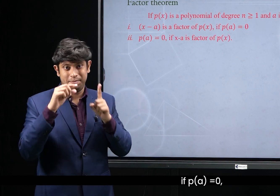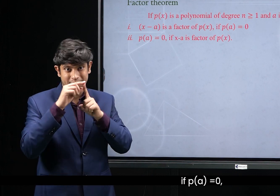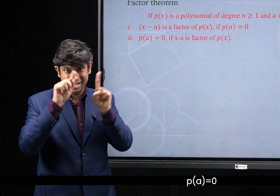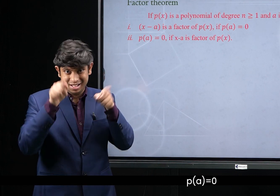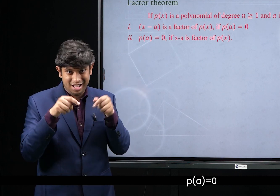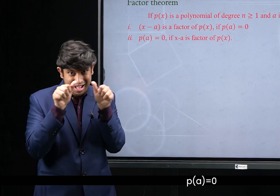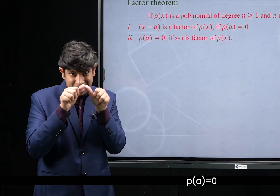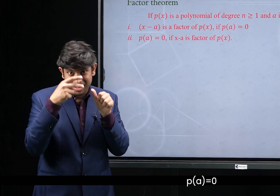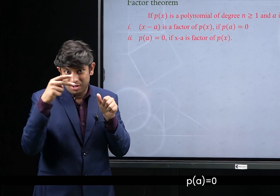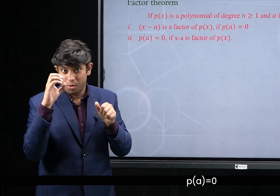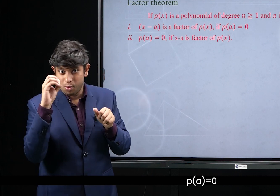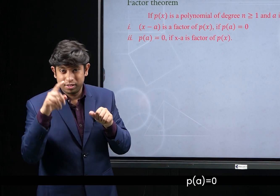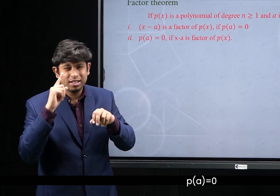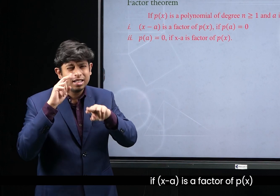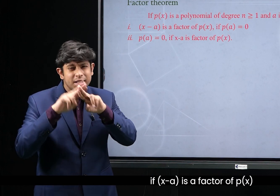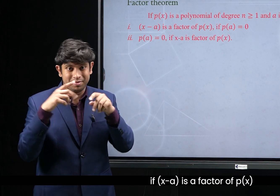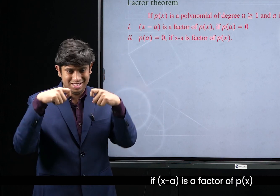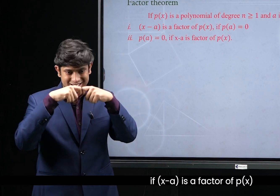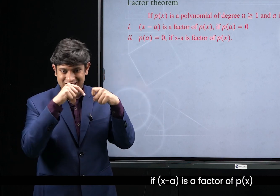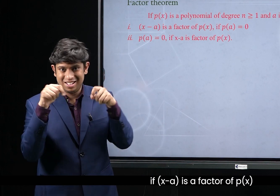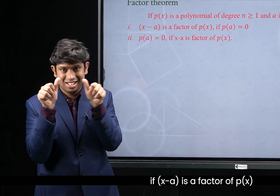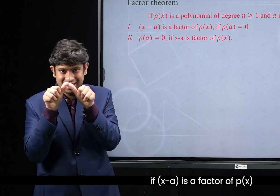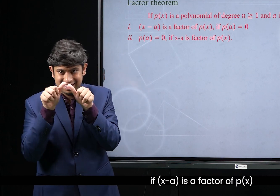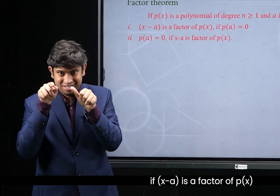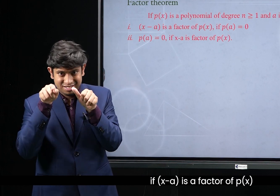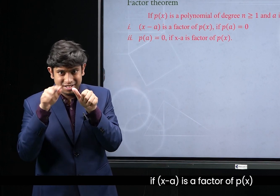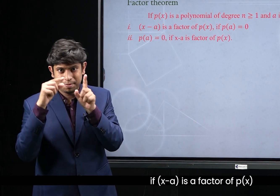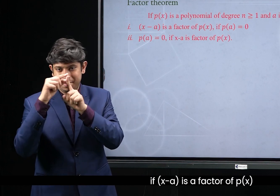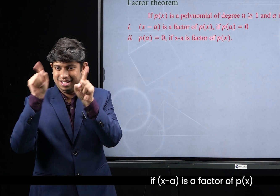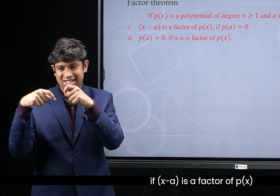P of a is equal to 0 if x minus a is a factor of p of x.